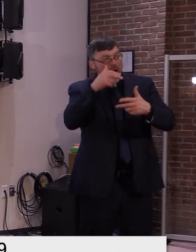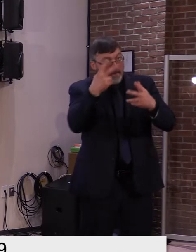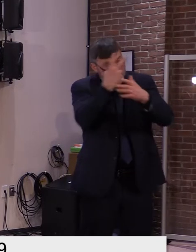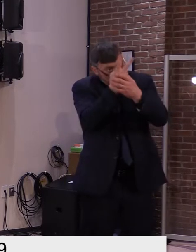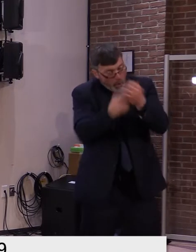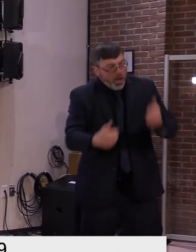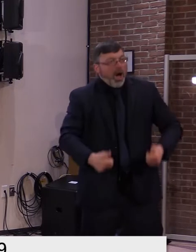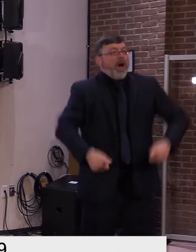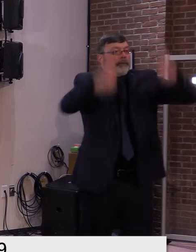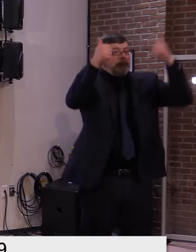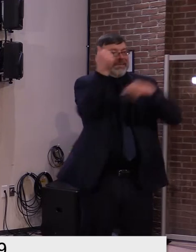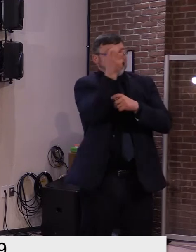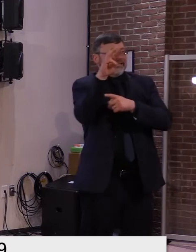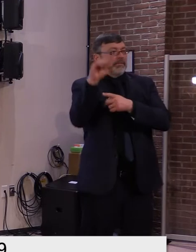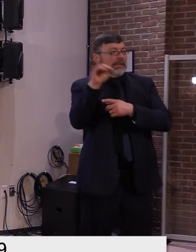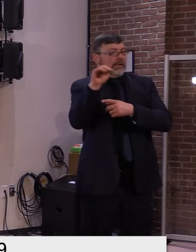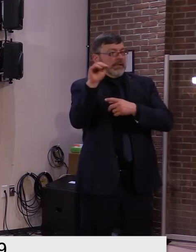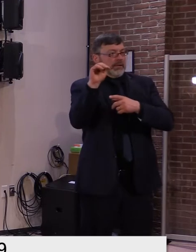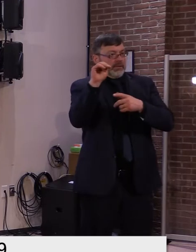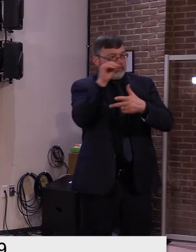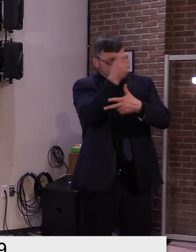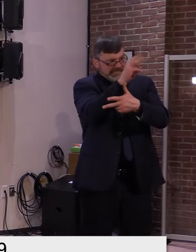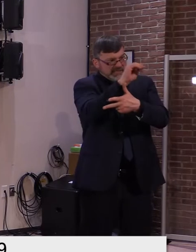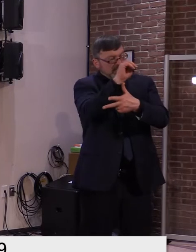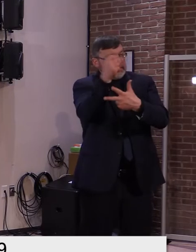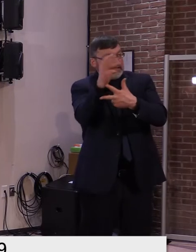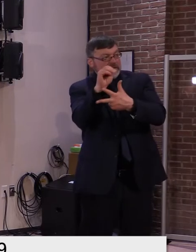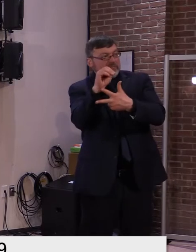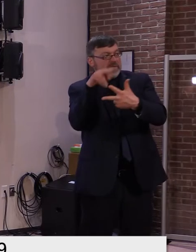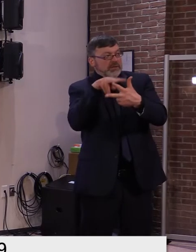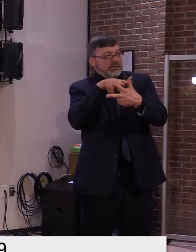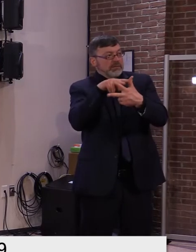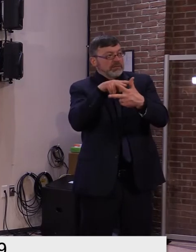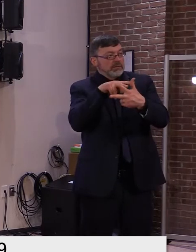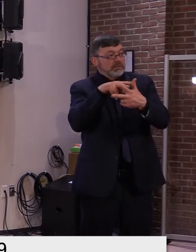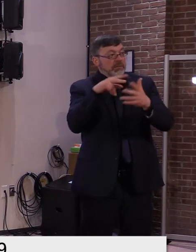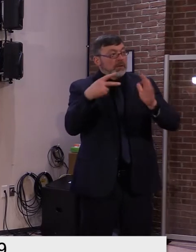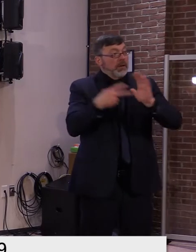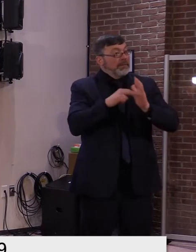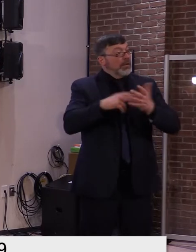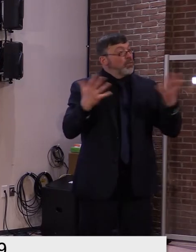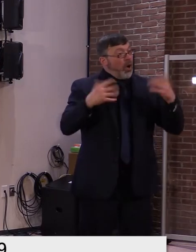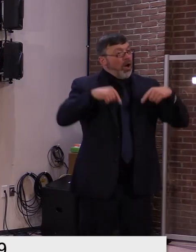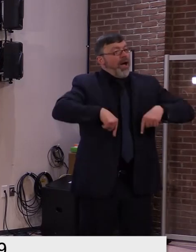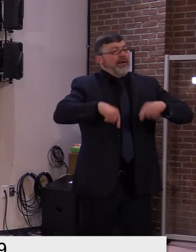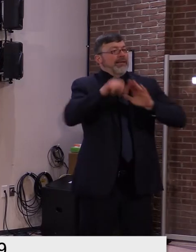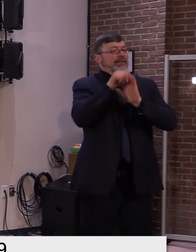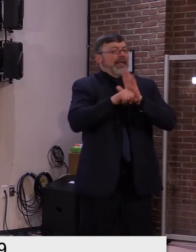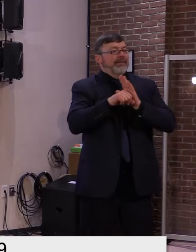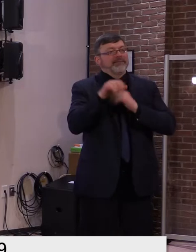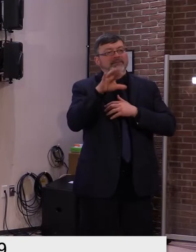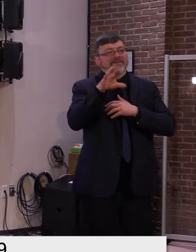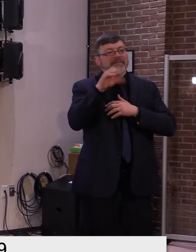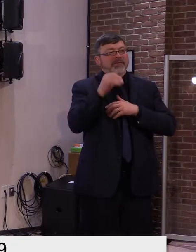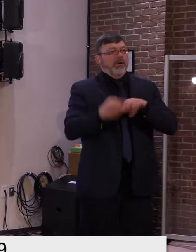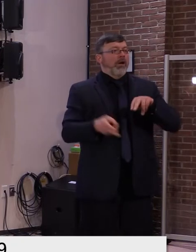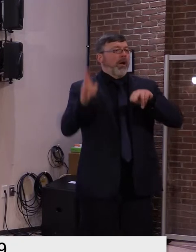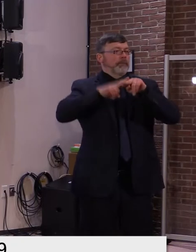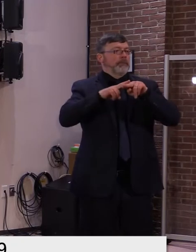550 doses for Vermont. The federal pharmacy program, which is that's their